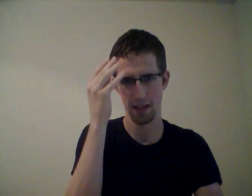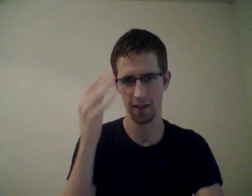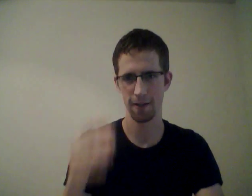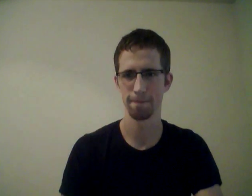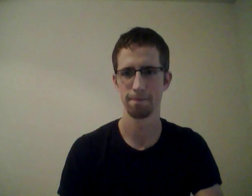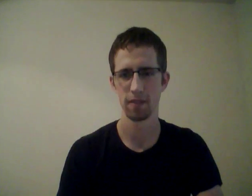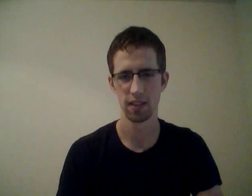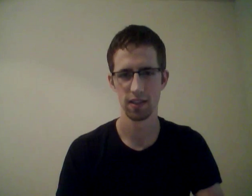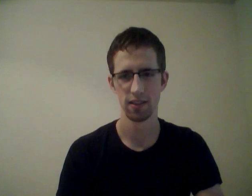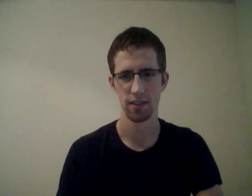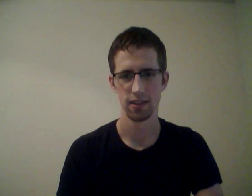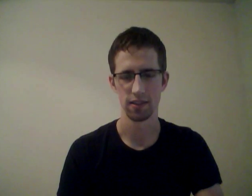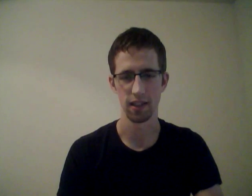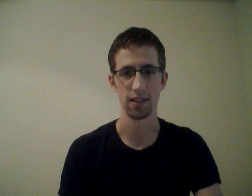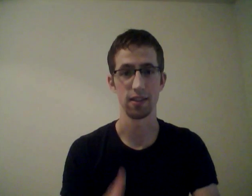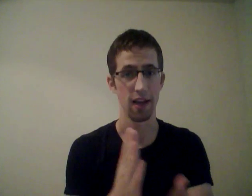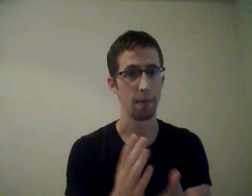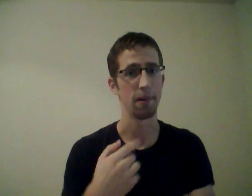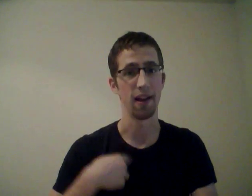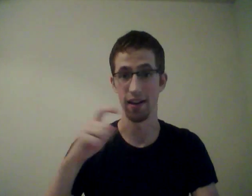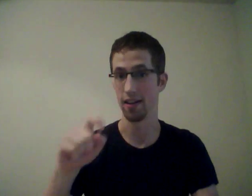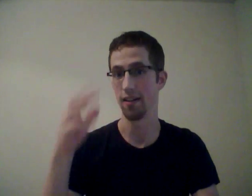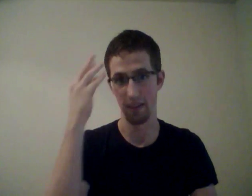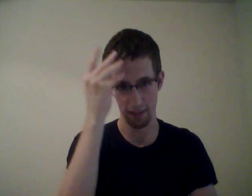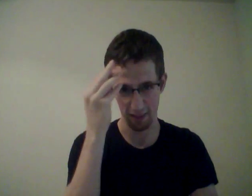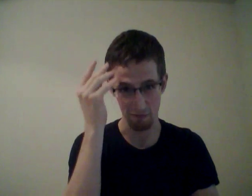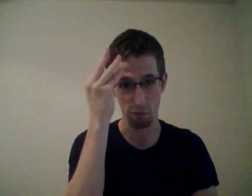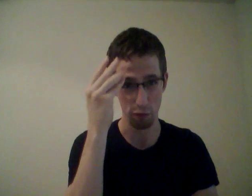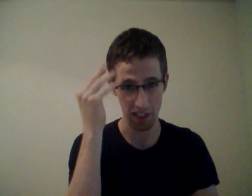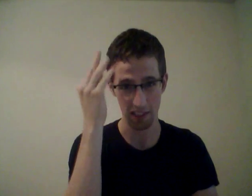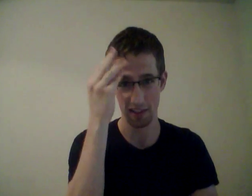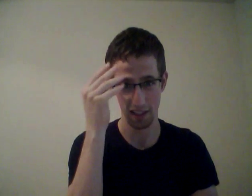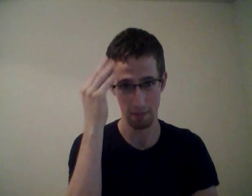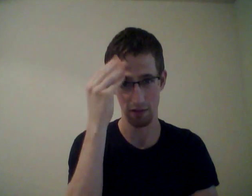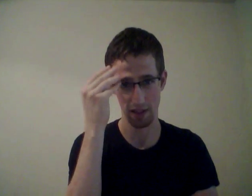Think. Like, stop, I need to really think about that.